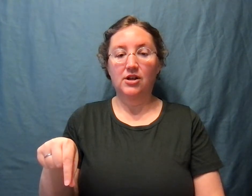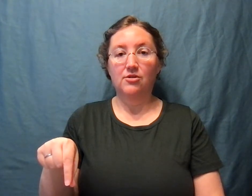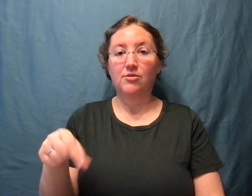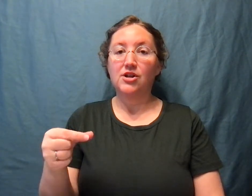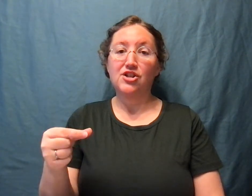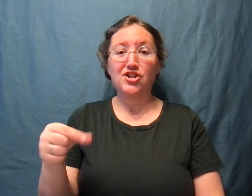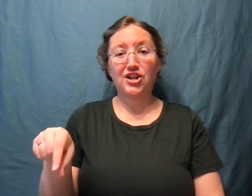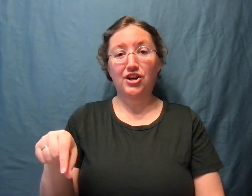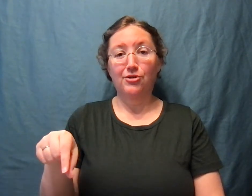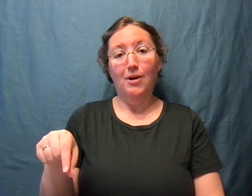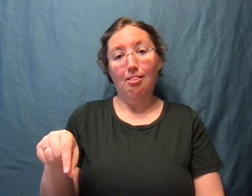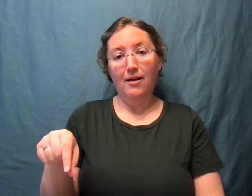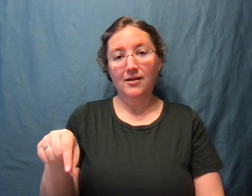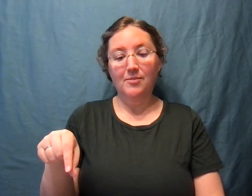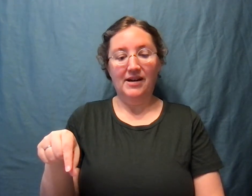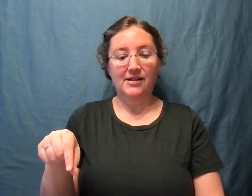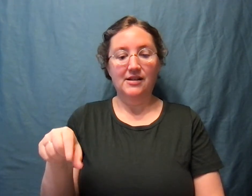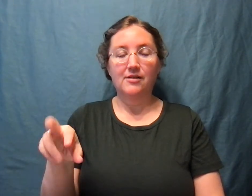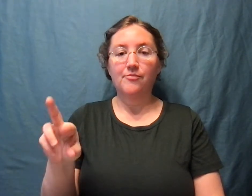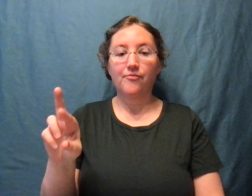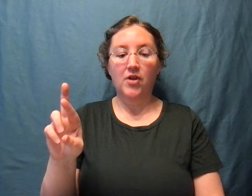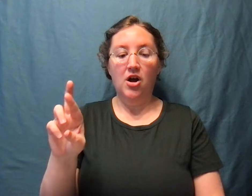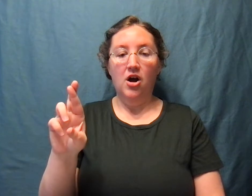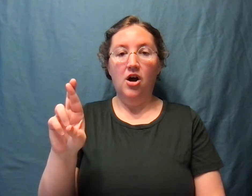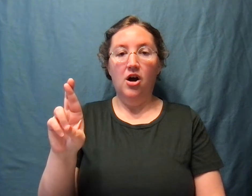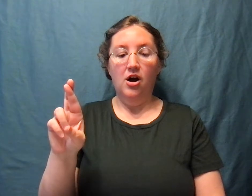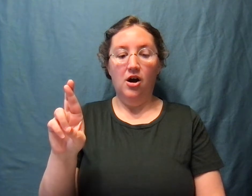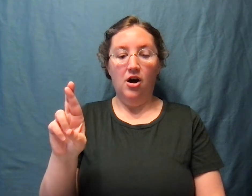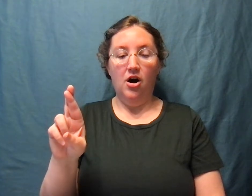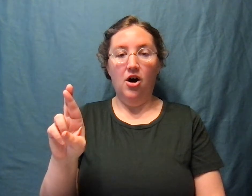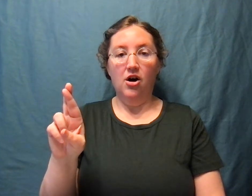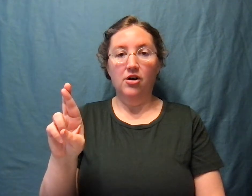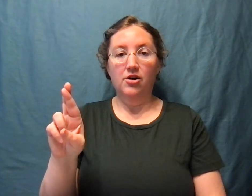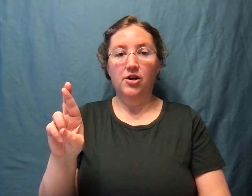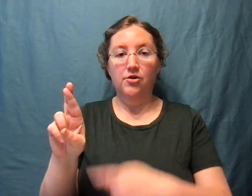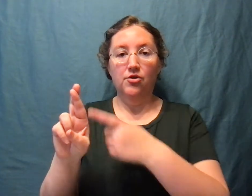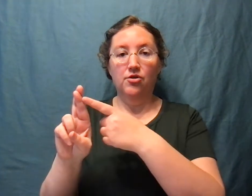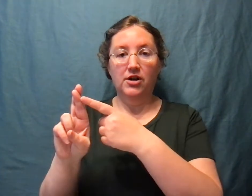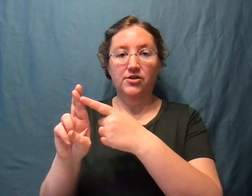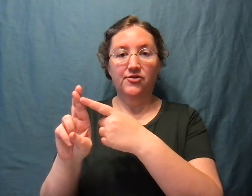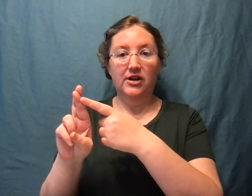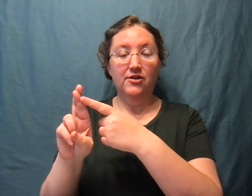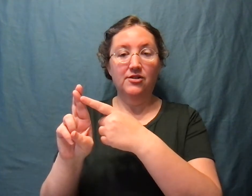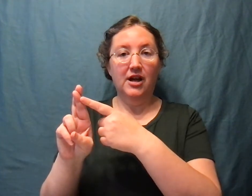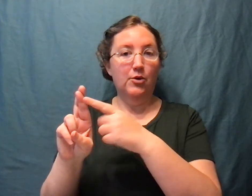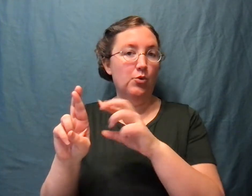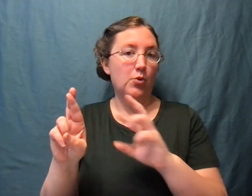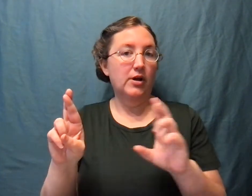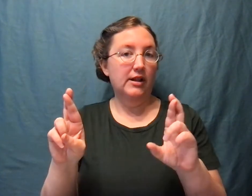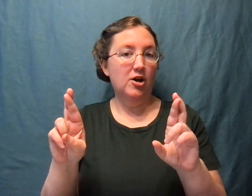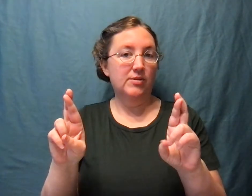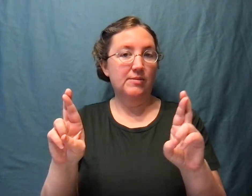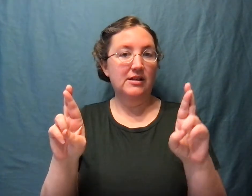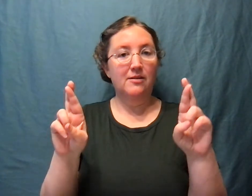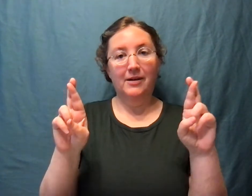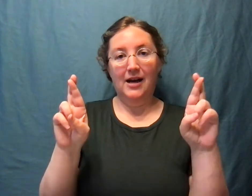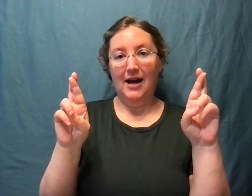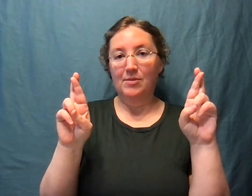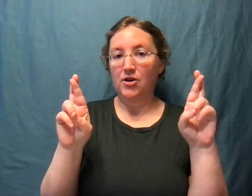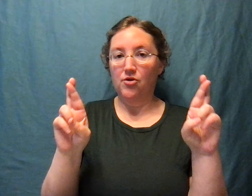Q, GQ, like the magazine. R, you cross your fingers. I really hope something's gonna happen. Cross